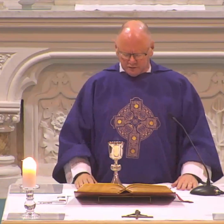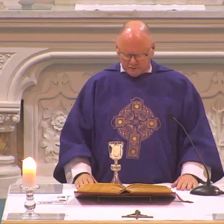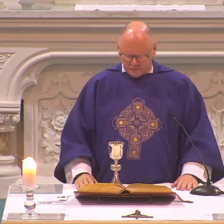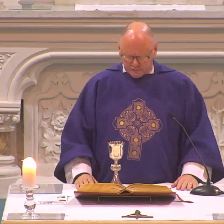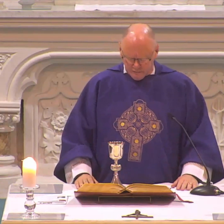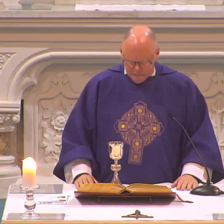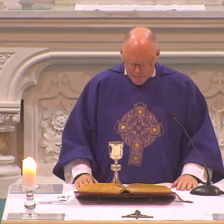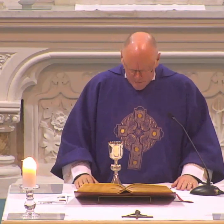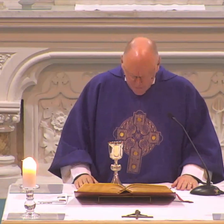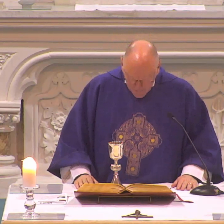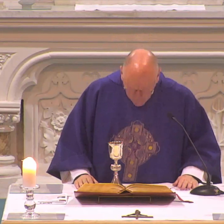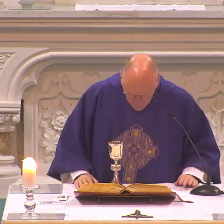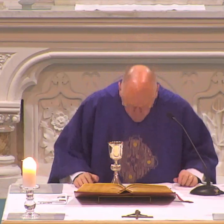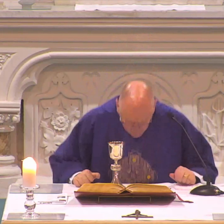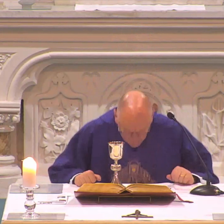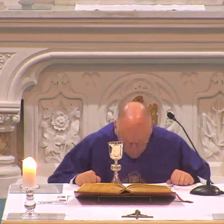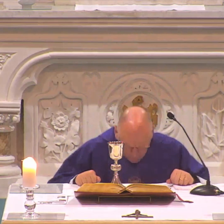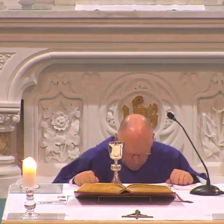peace.